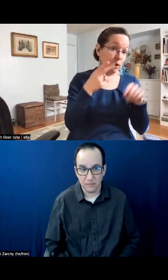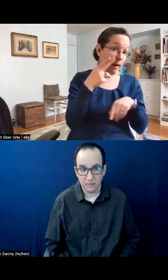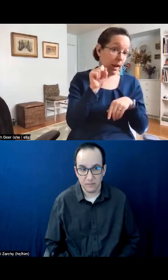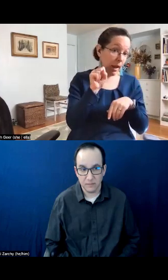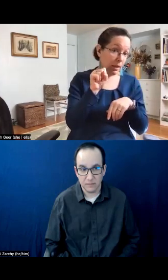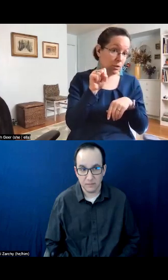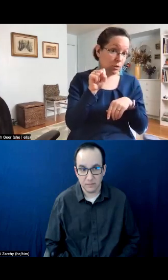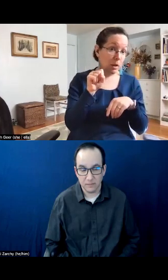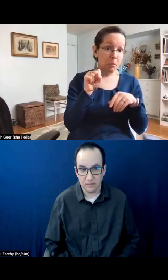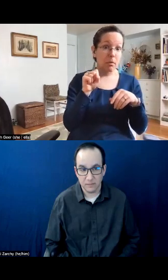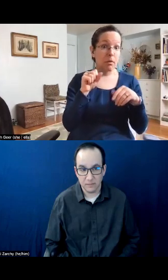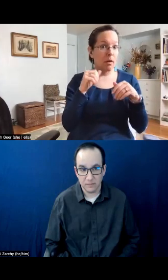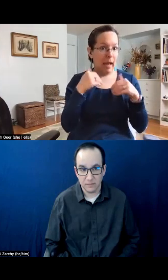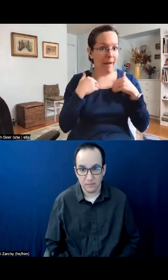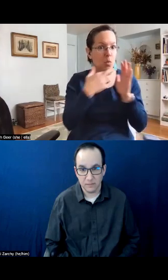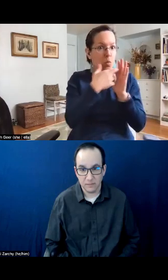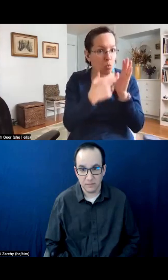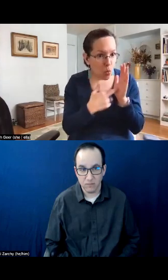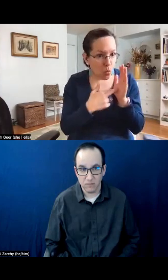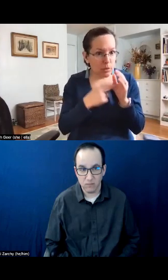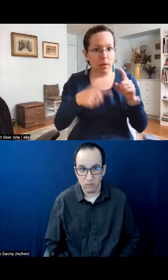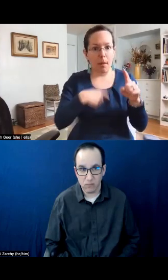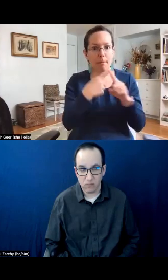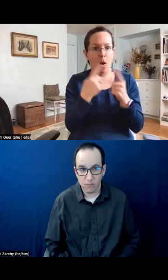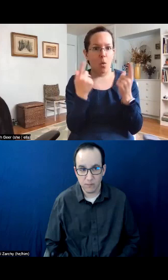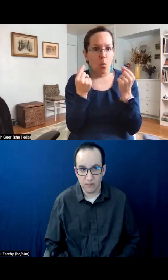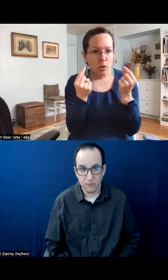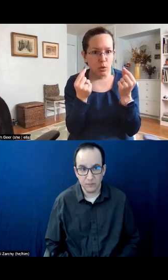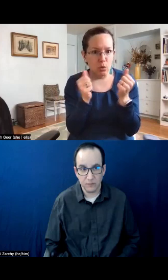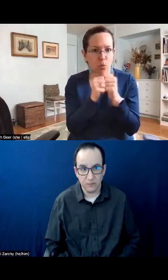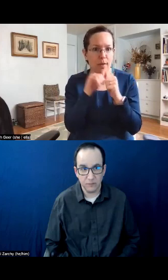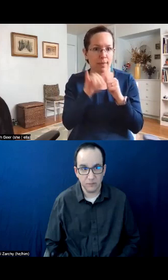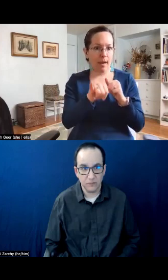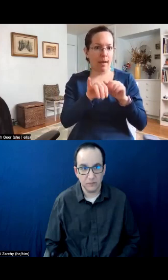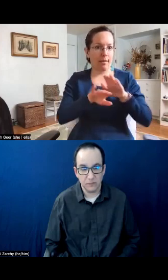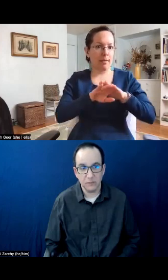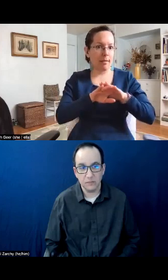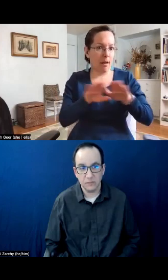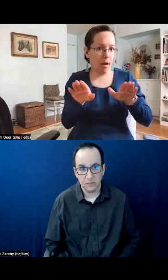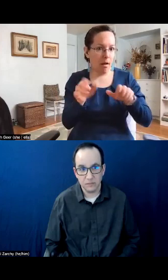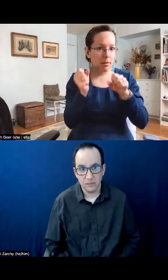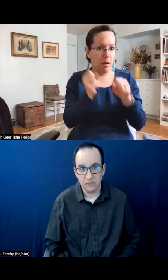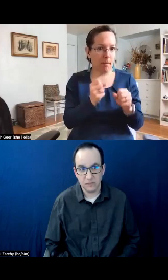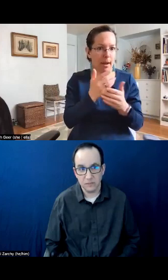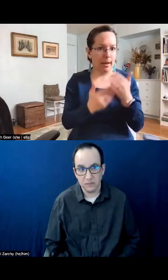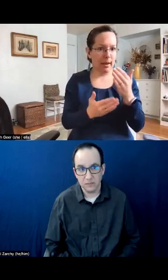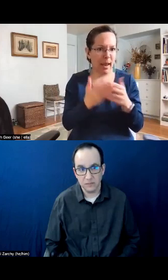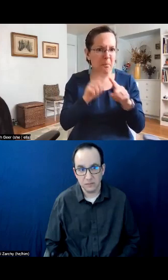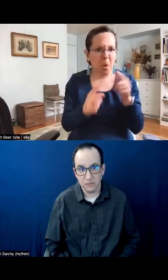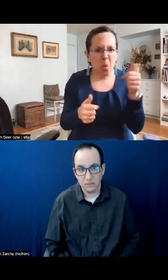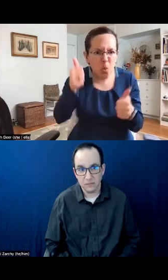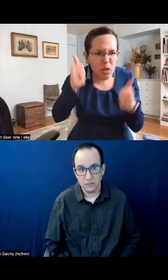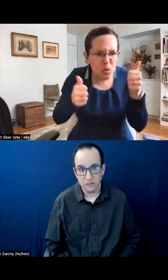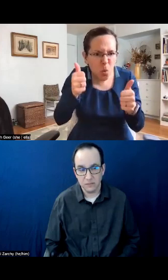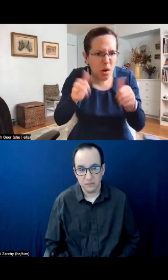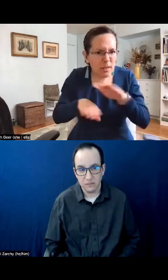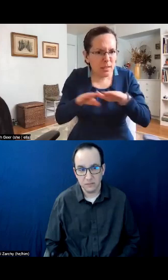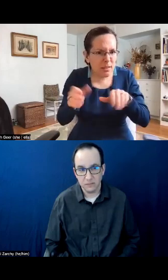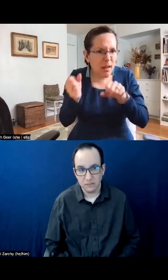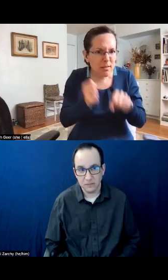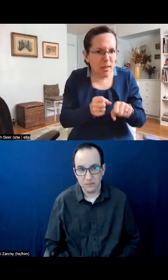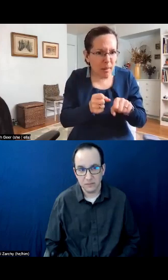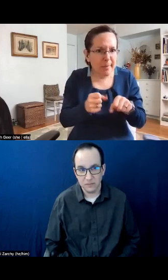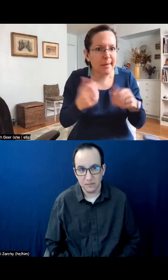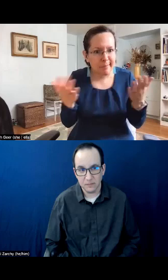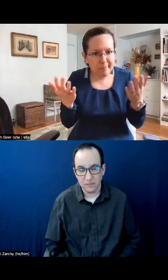though, that have one hand shape that differs from the other in a two-handed sign production, and there are rules that dictate what the